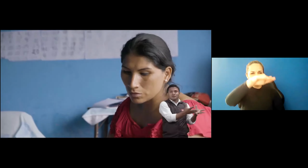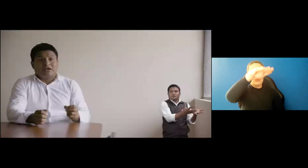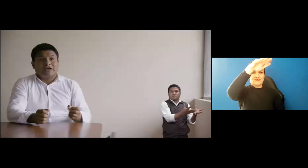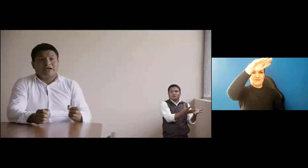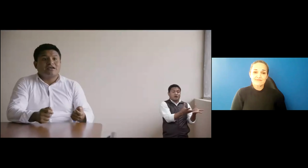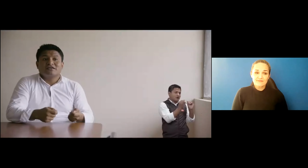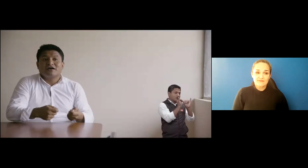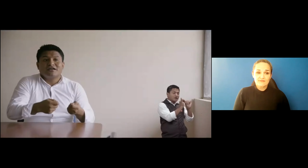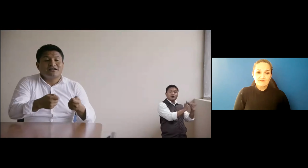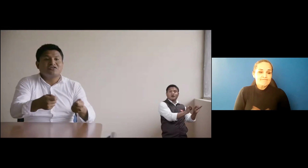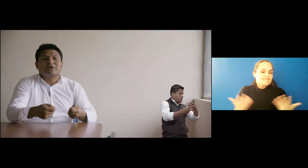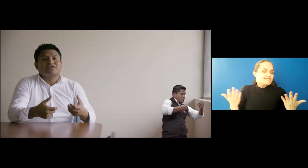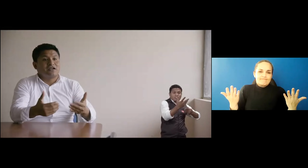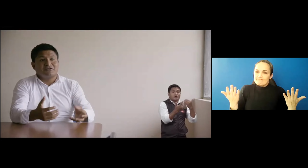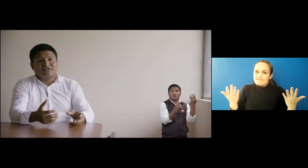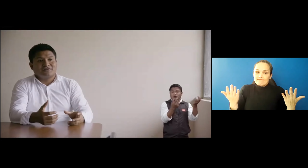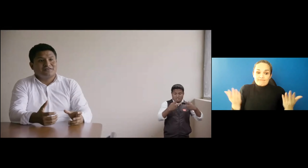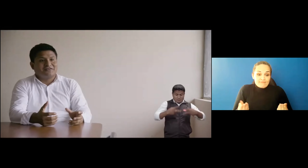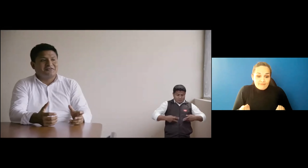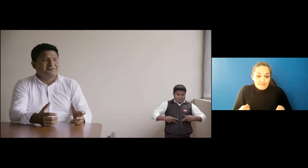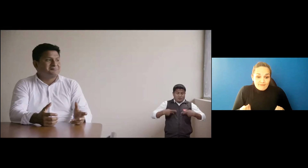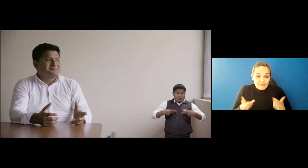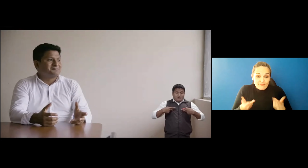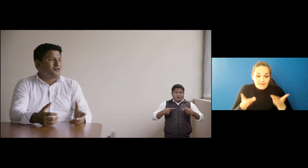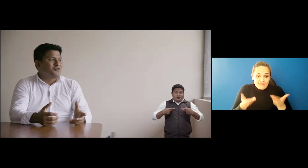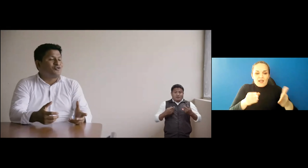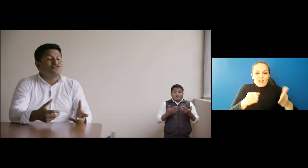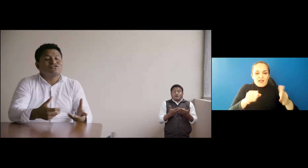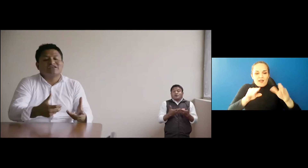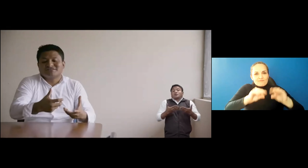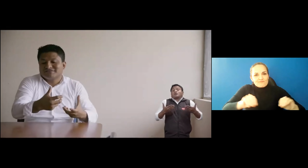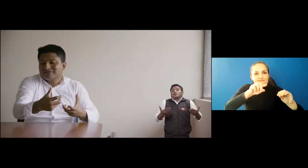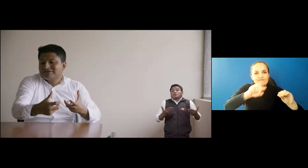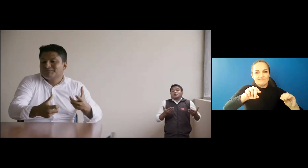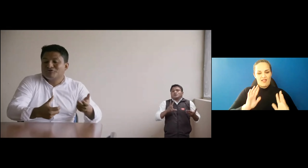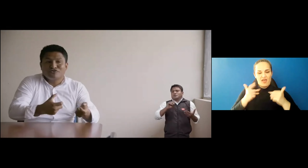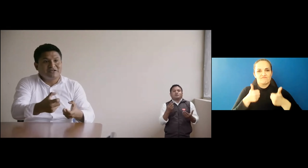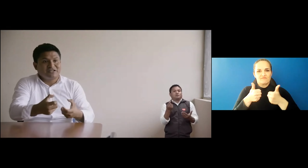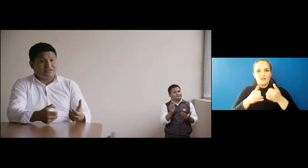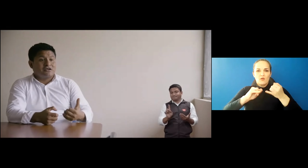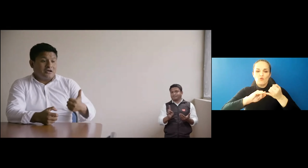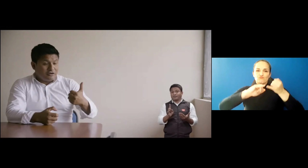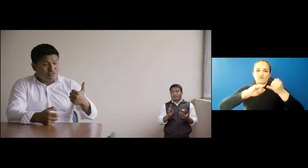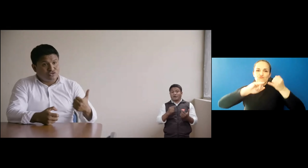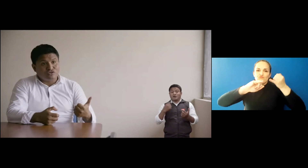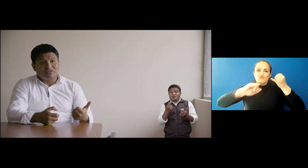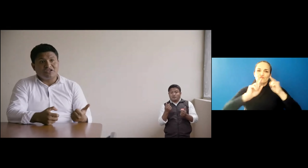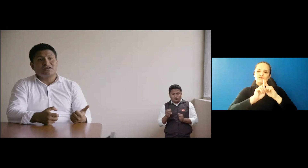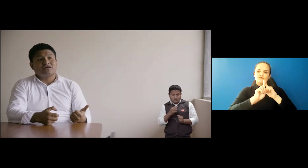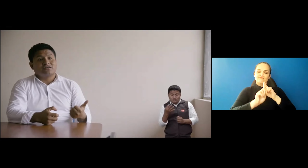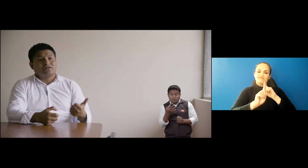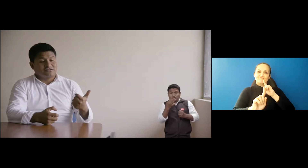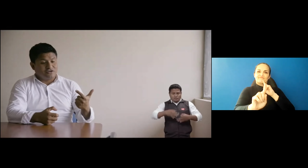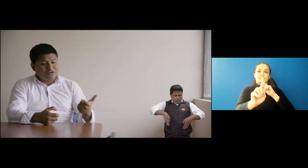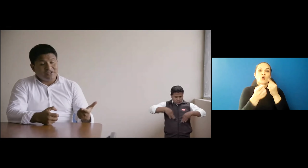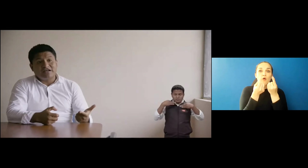can. There are so many things that we need to leave them with tools to face life.